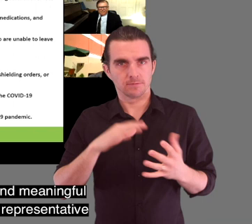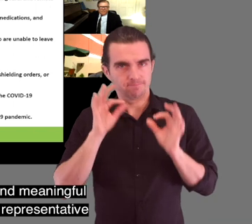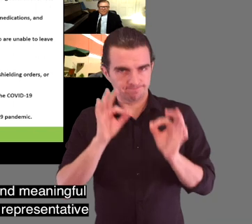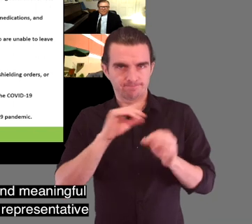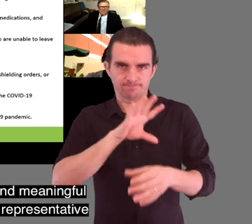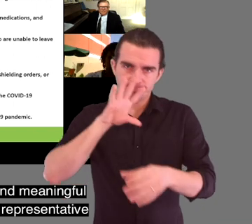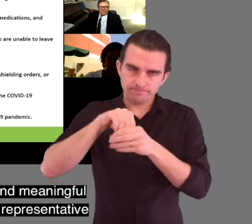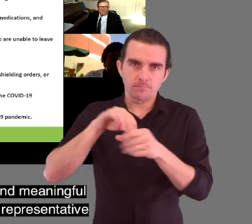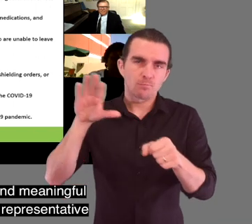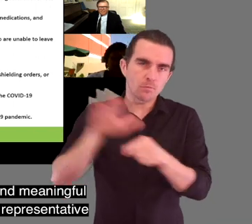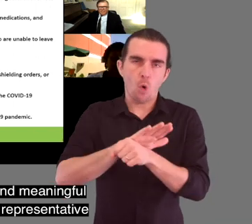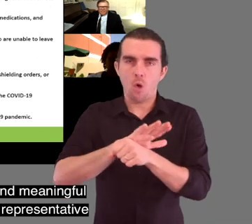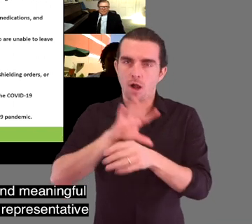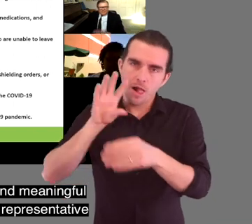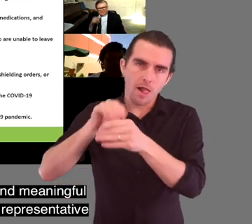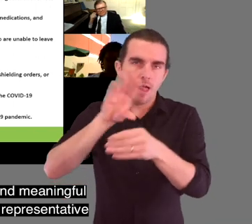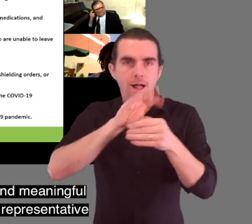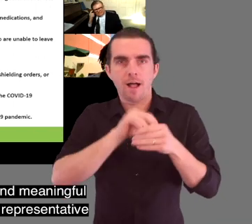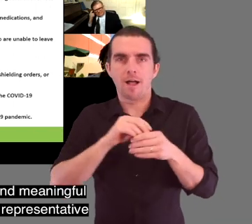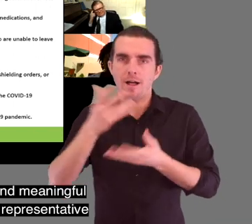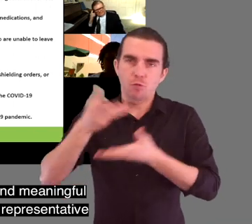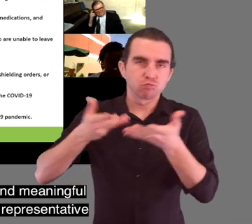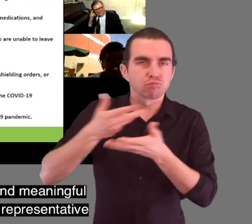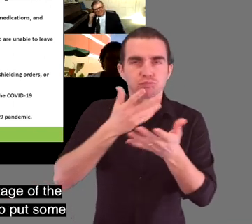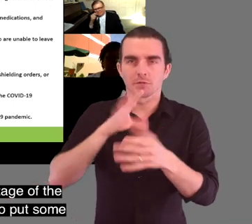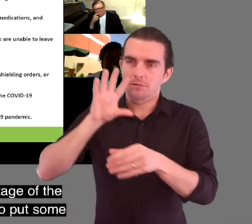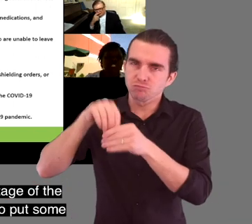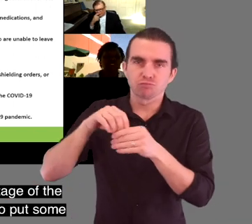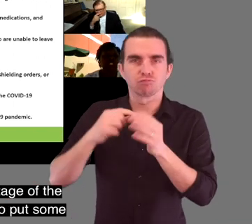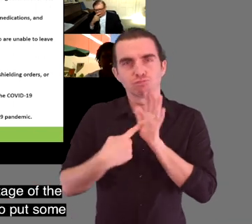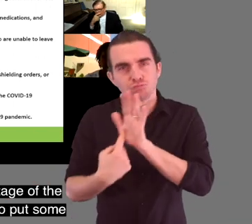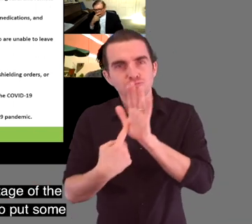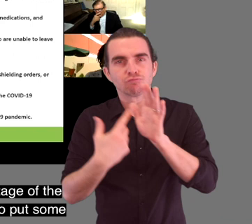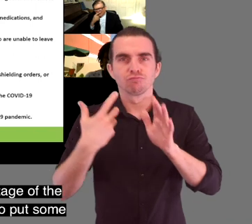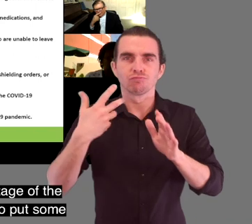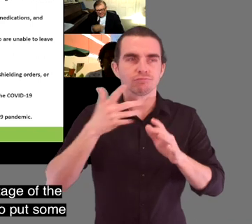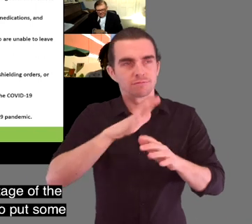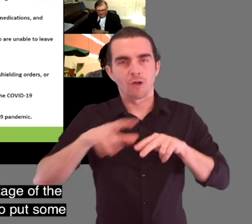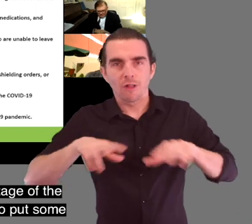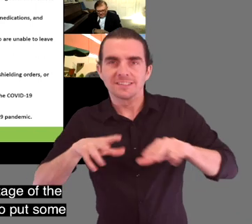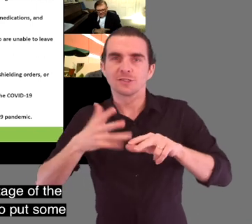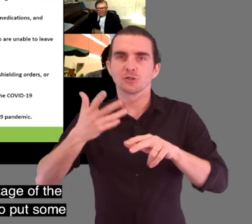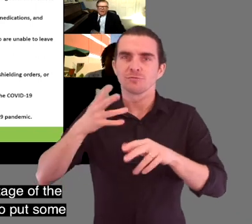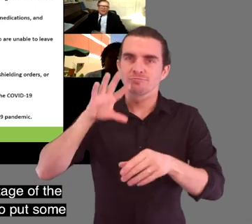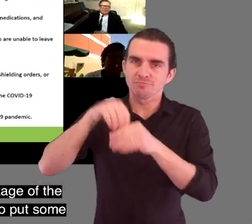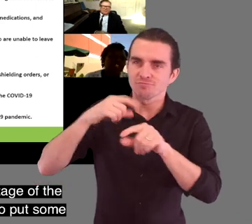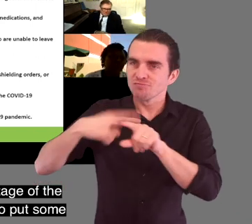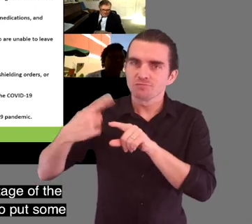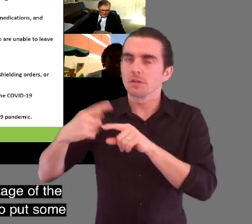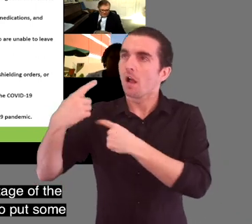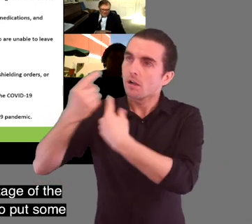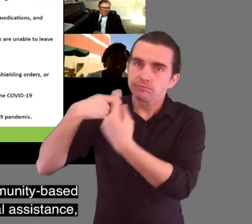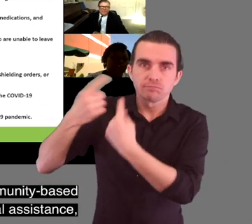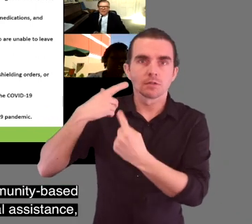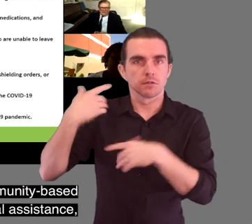meaningful involvement for them in their representative organizations at every stage of the response. Then we need to